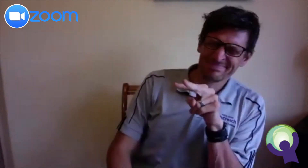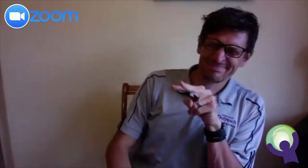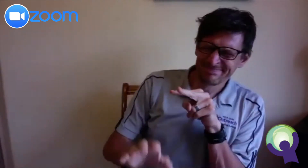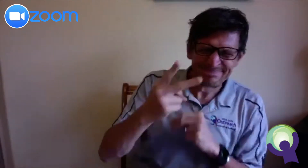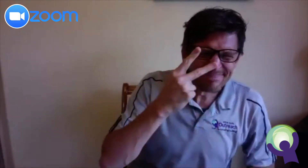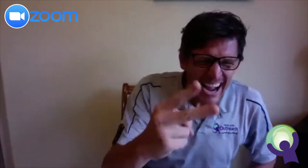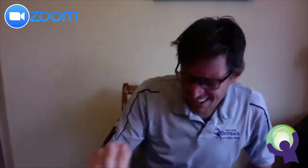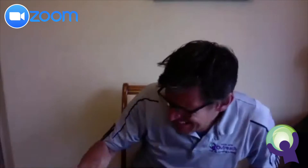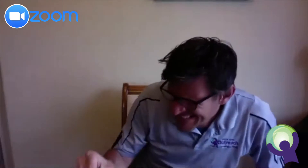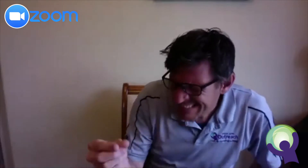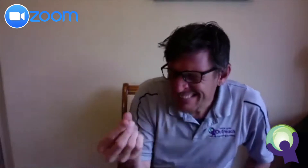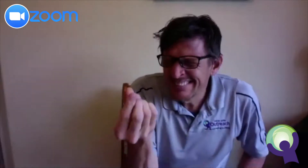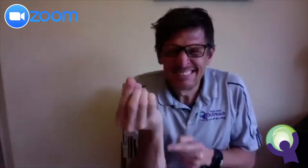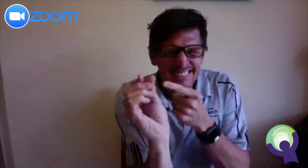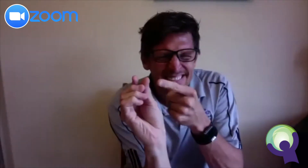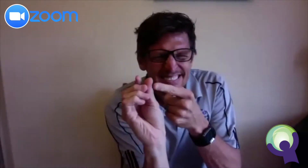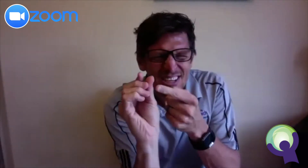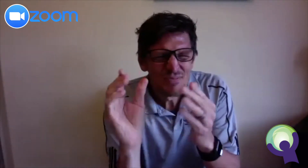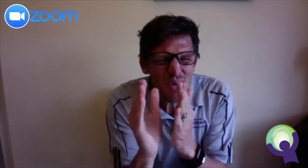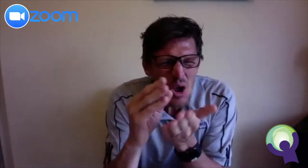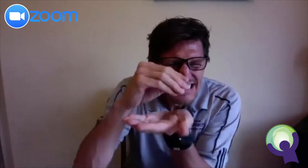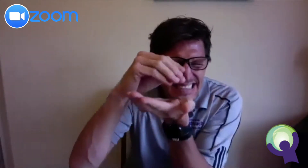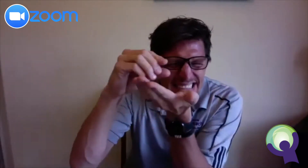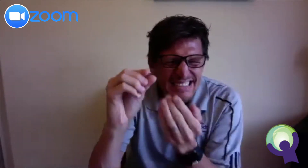What are those stickers on Jonesy? Sadie asked.